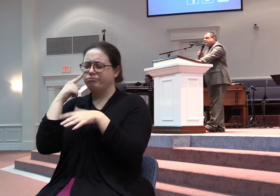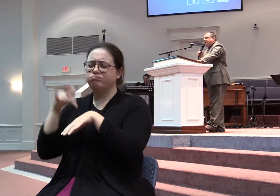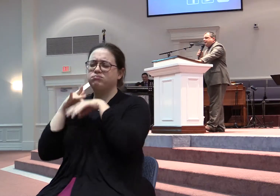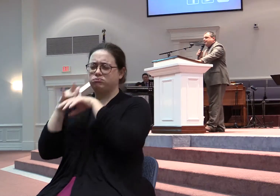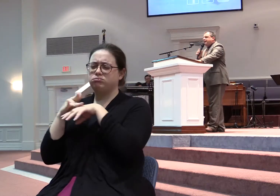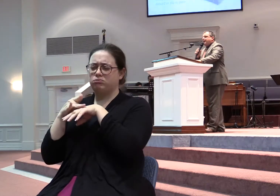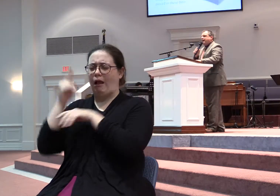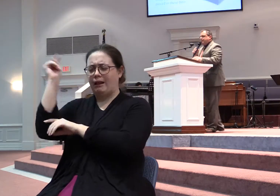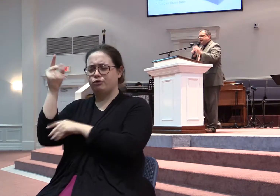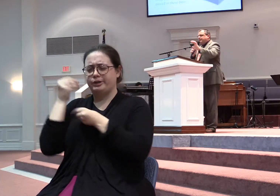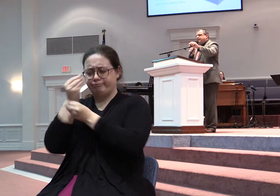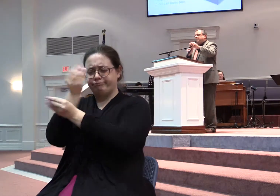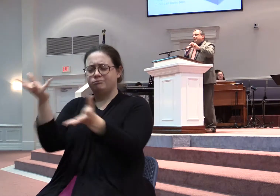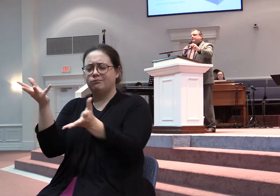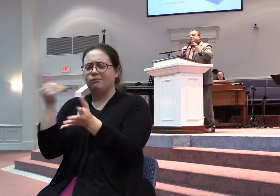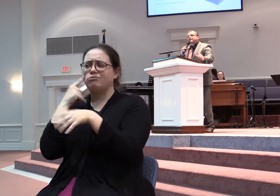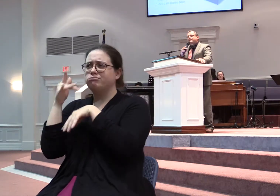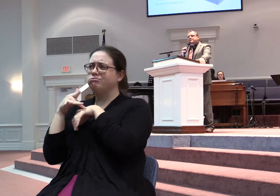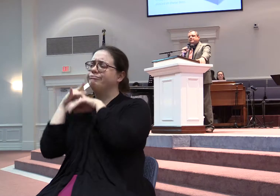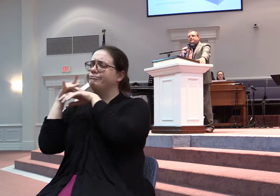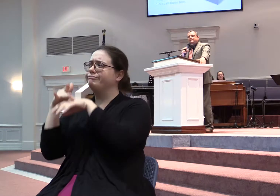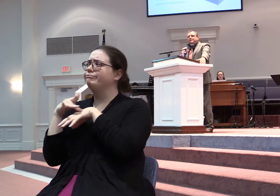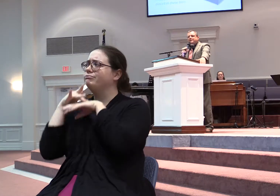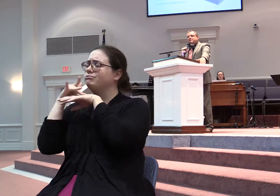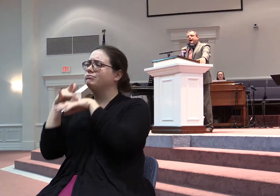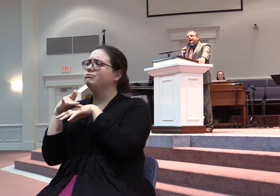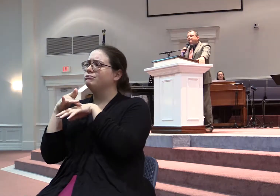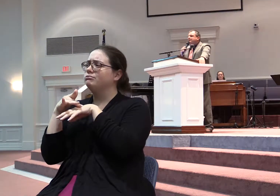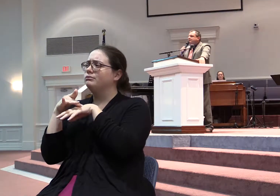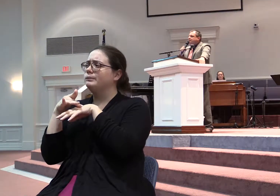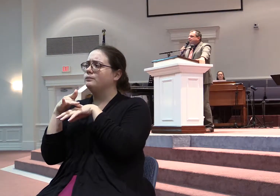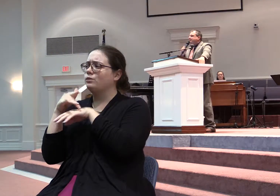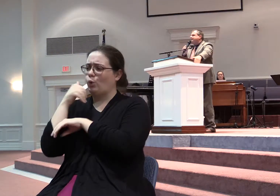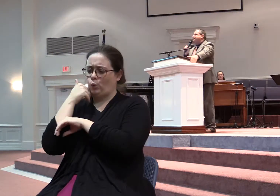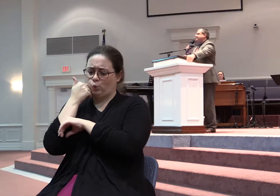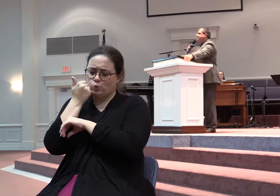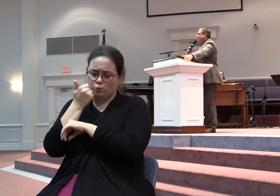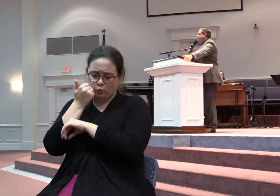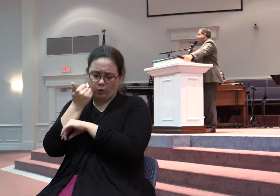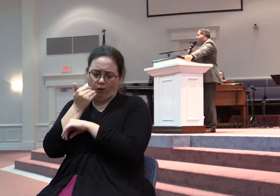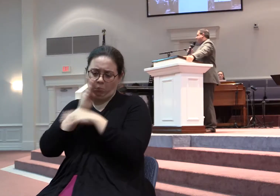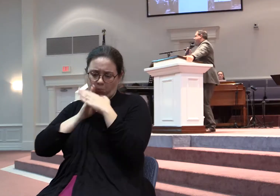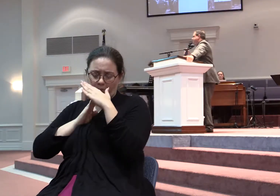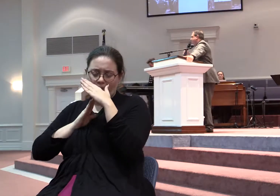with you tonight. And I began to think about this shy, timid